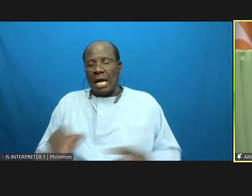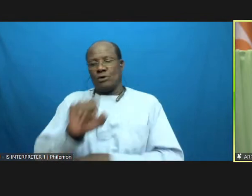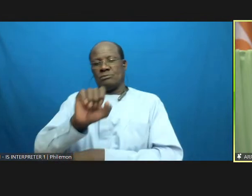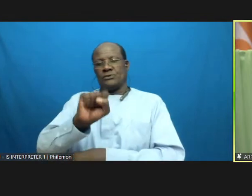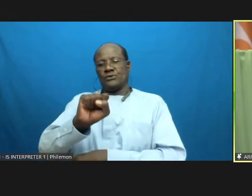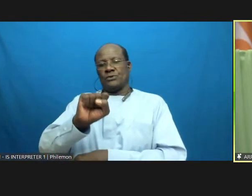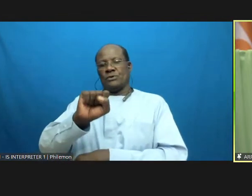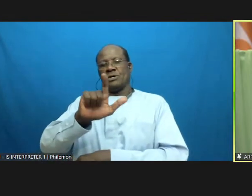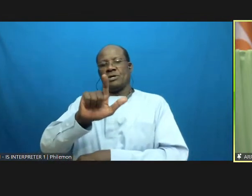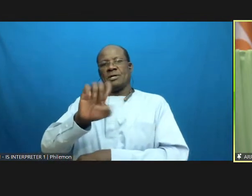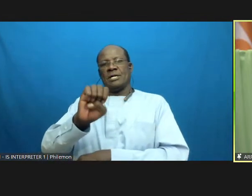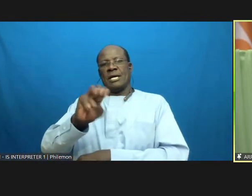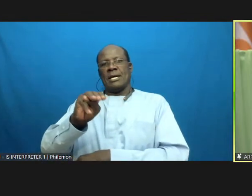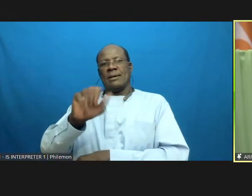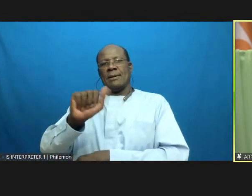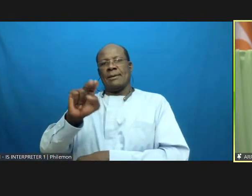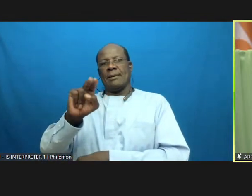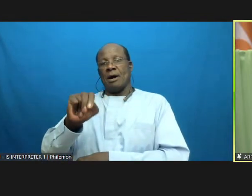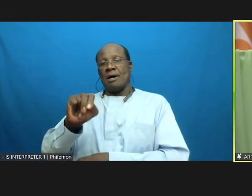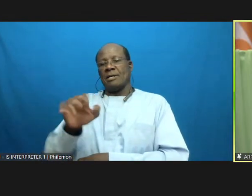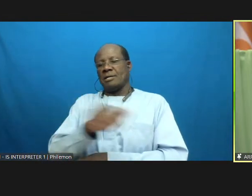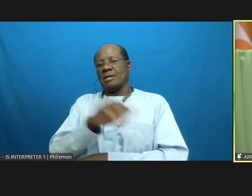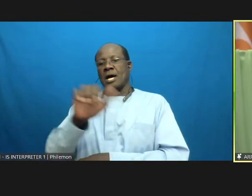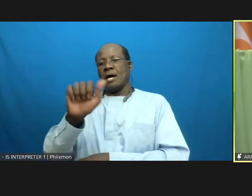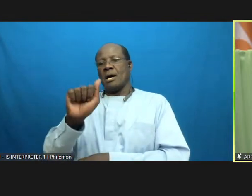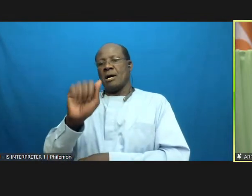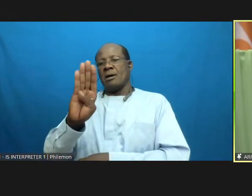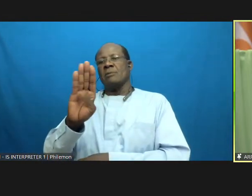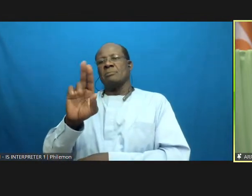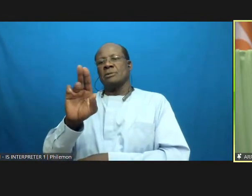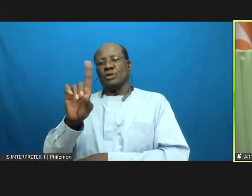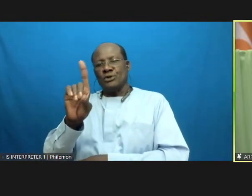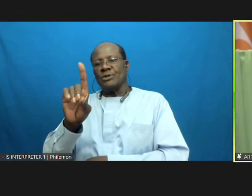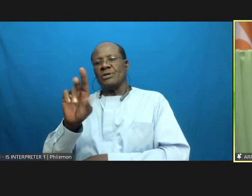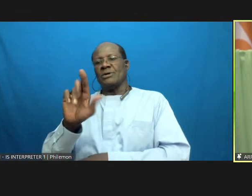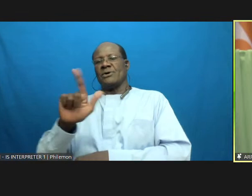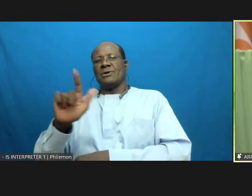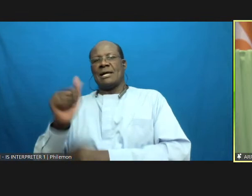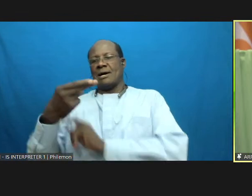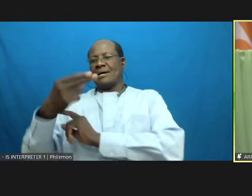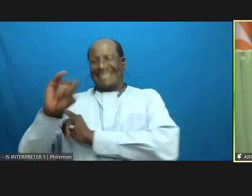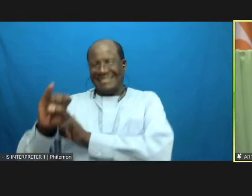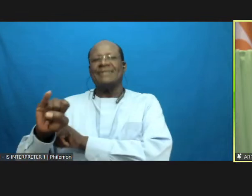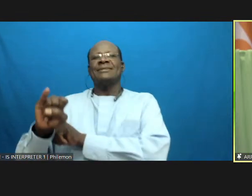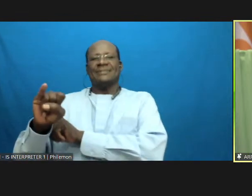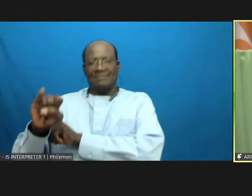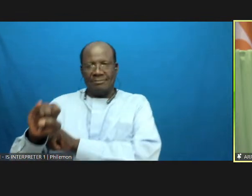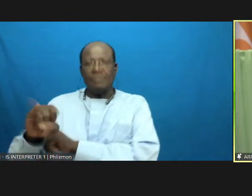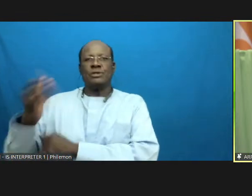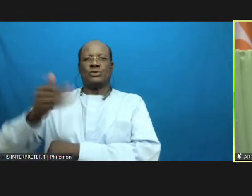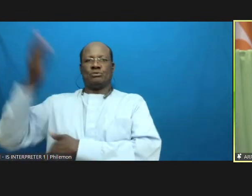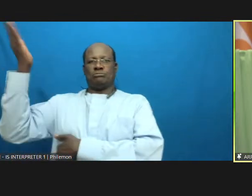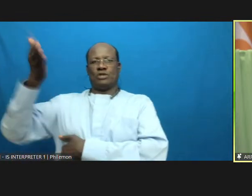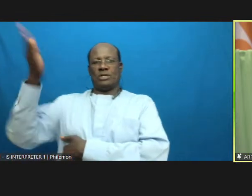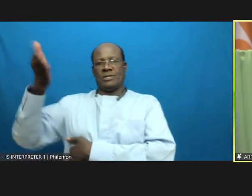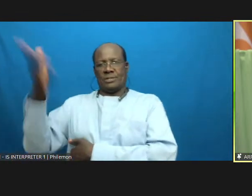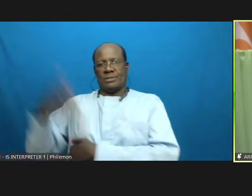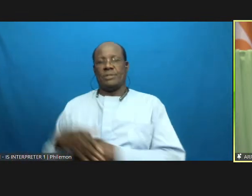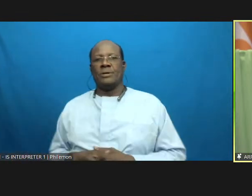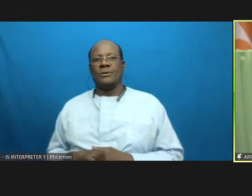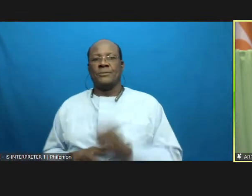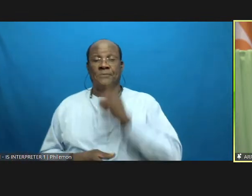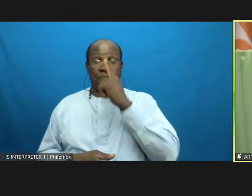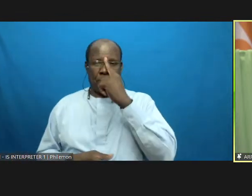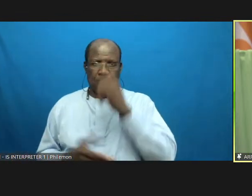to present the key messages or highlights or takeaways of